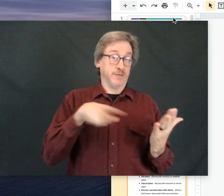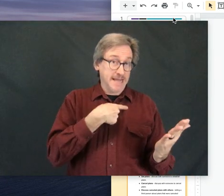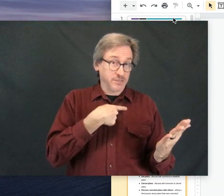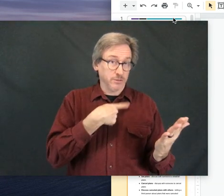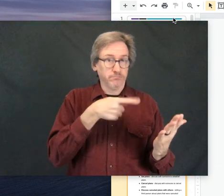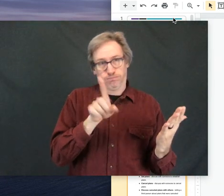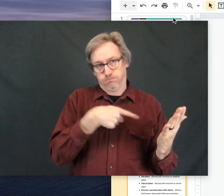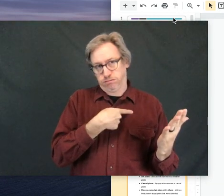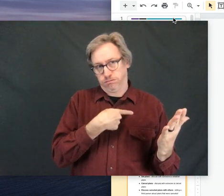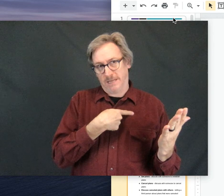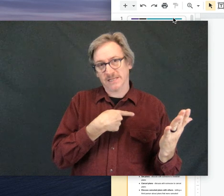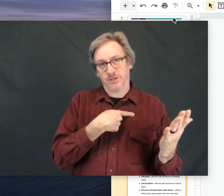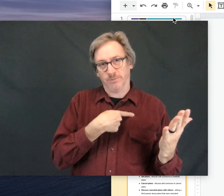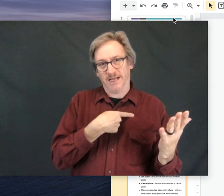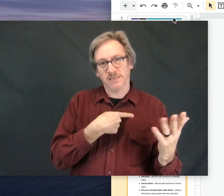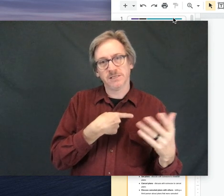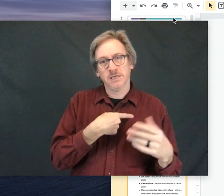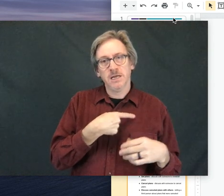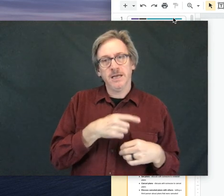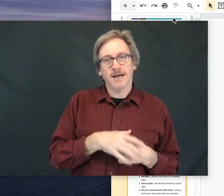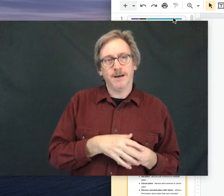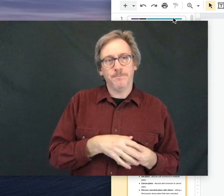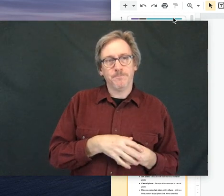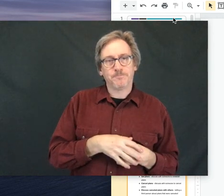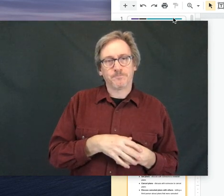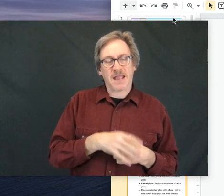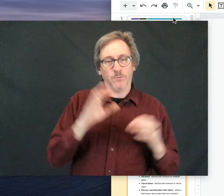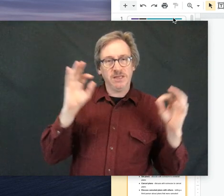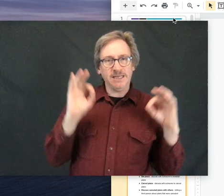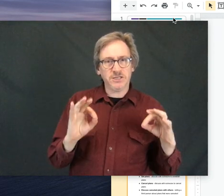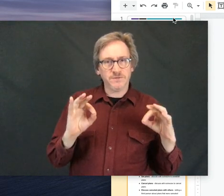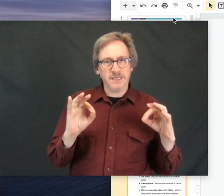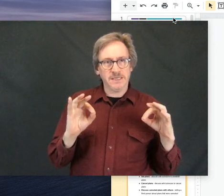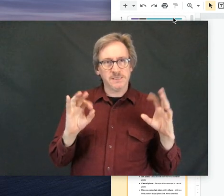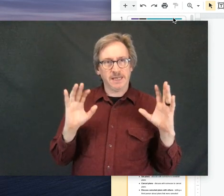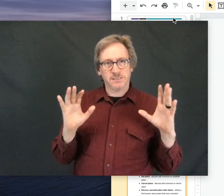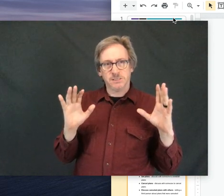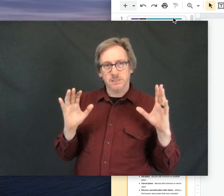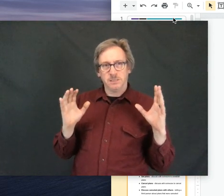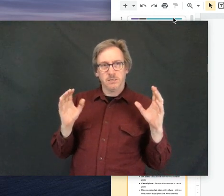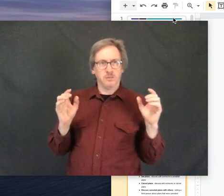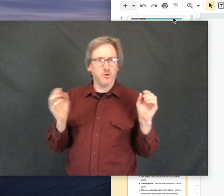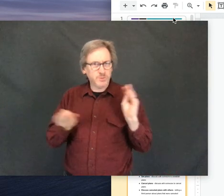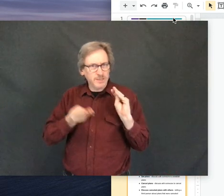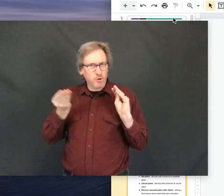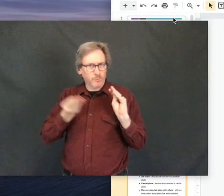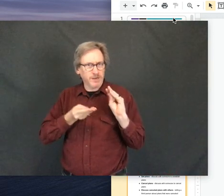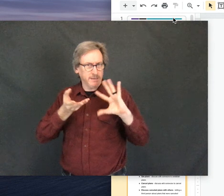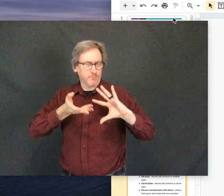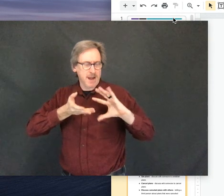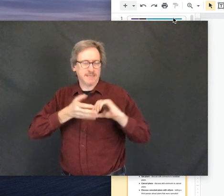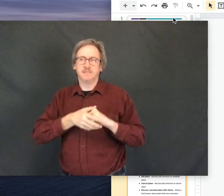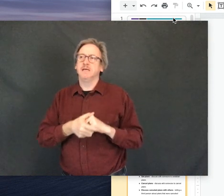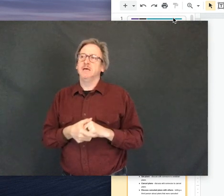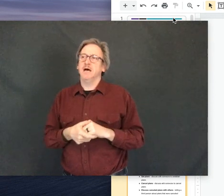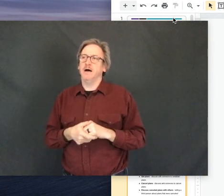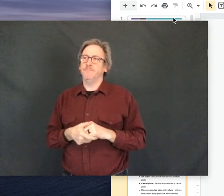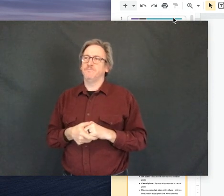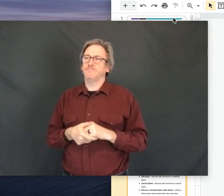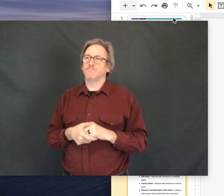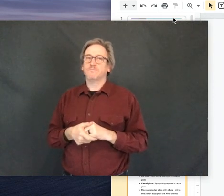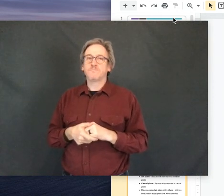is to canceling plans. And with each of these, it's going to incorporate in the practice,